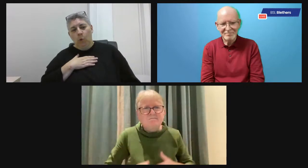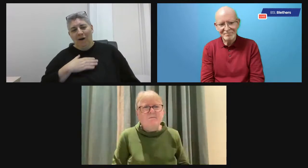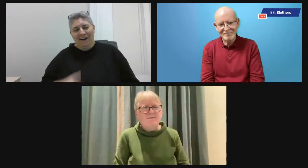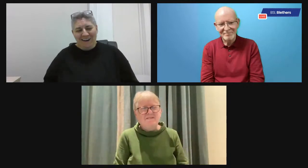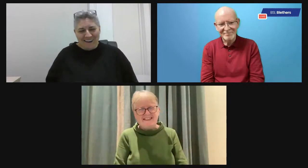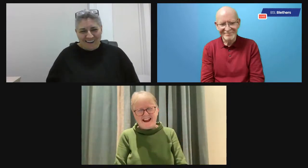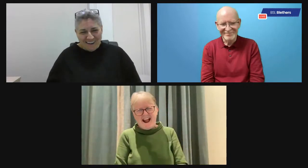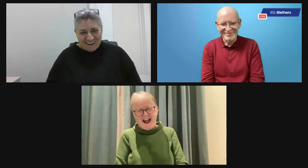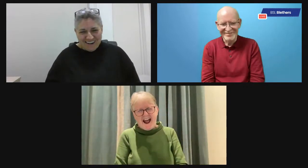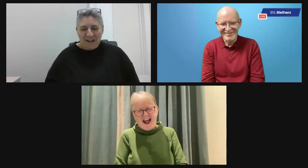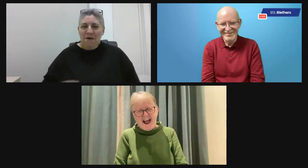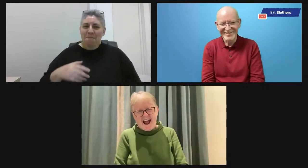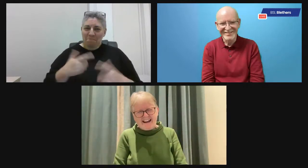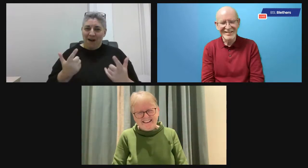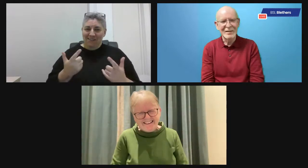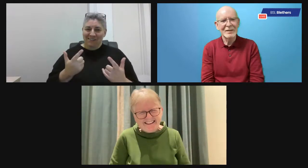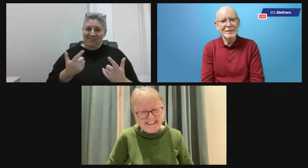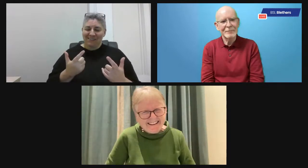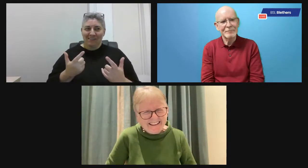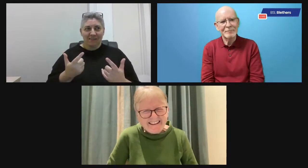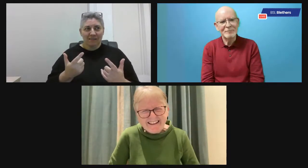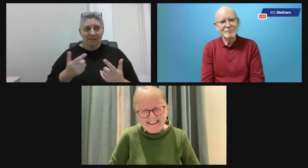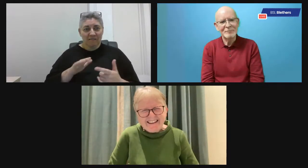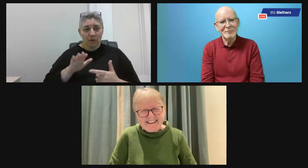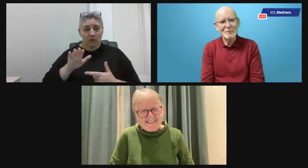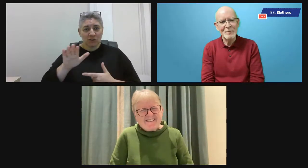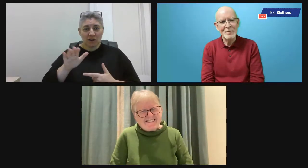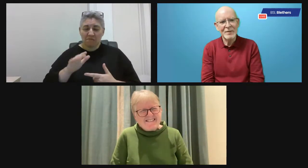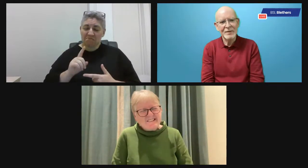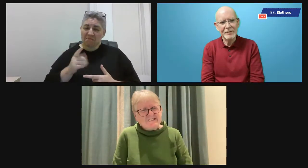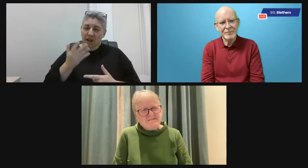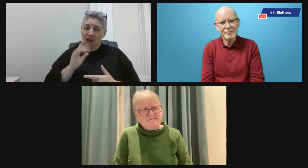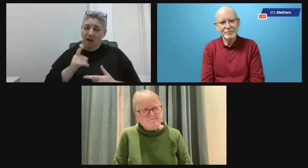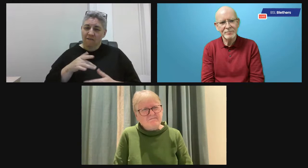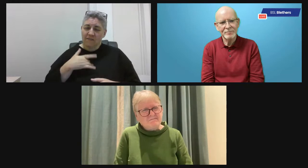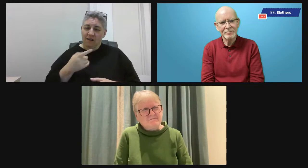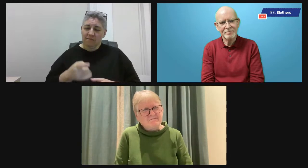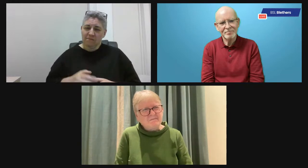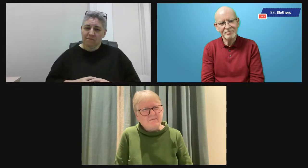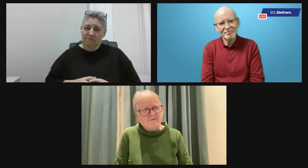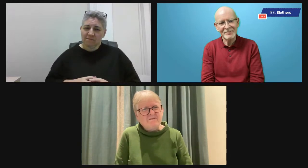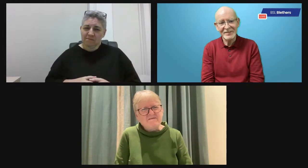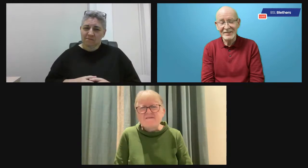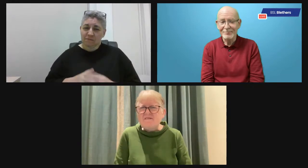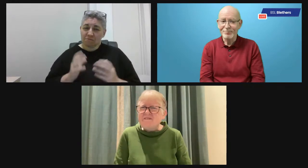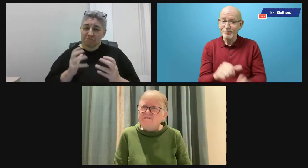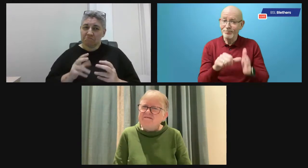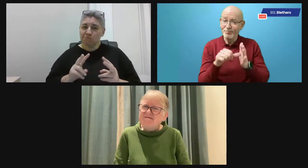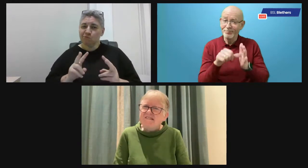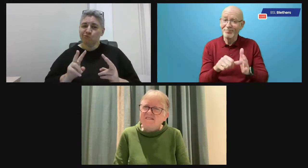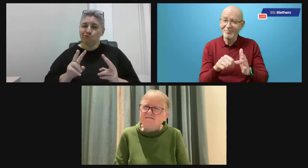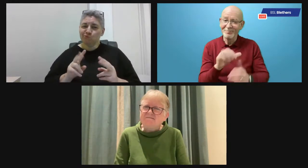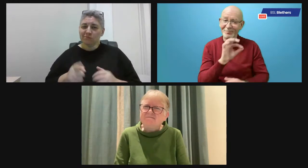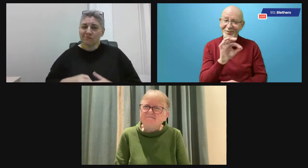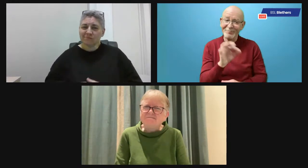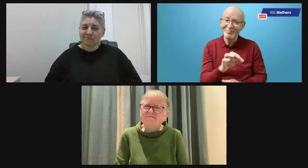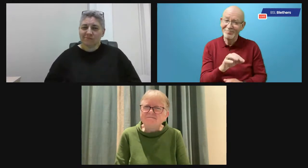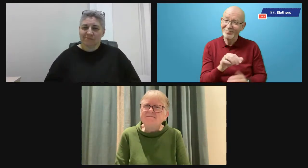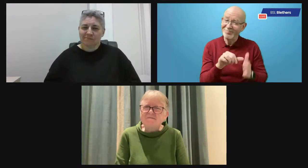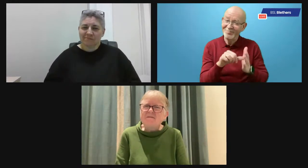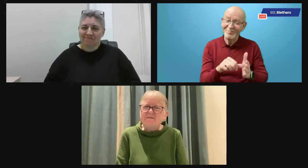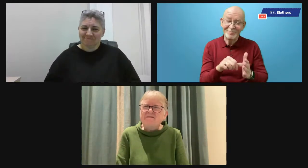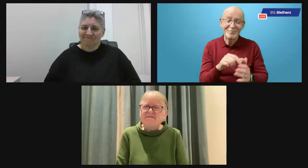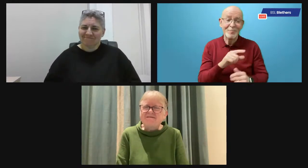in Scotland, and I don't know. Yeah, What a relief! I don't know what that's about. Oof. So, Clark, what about you in the